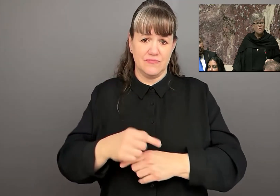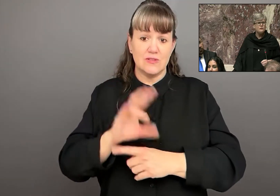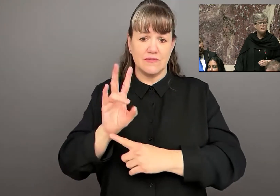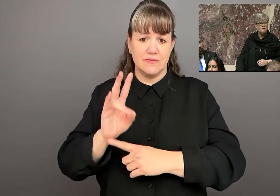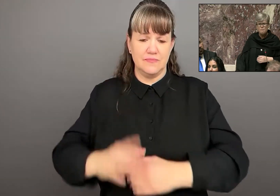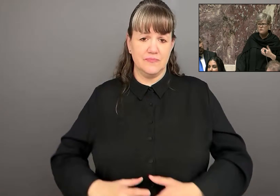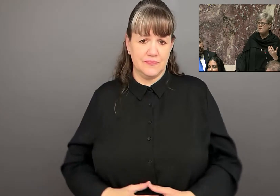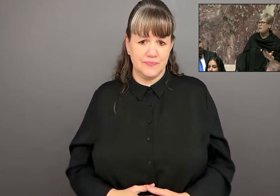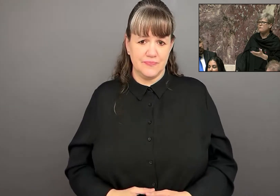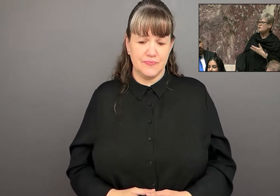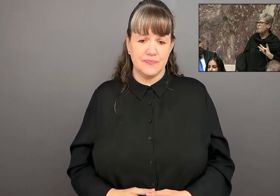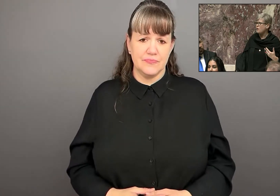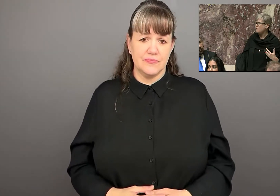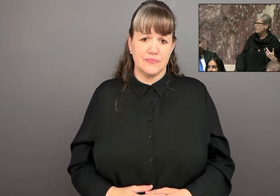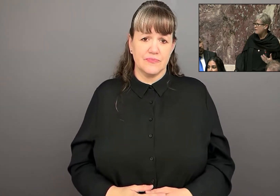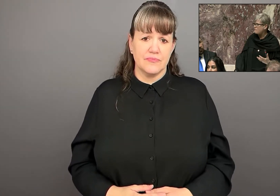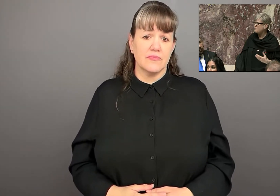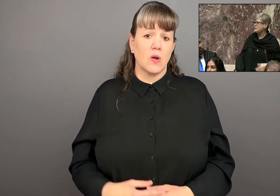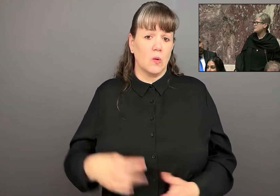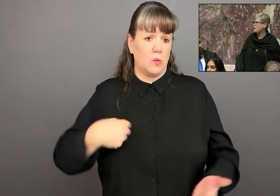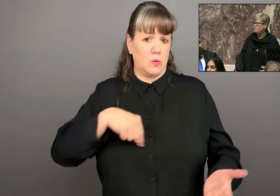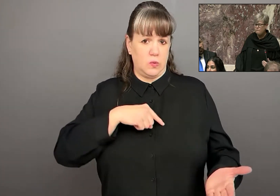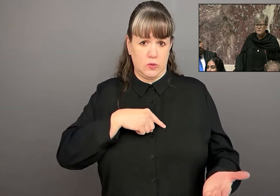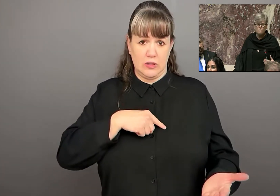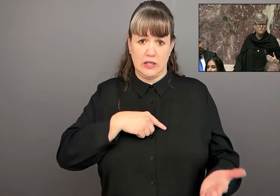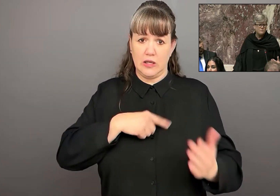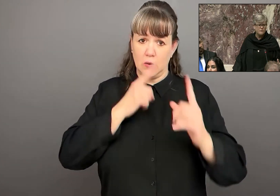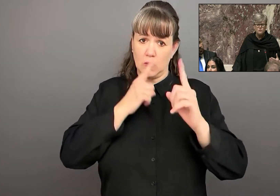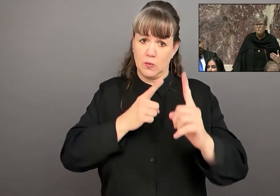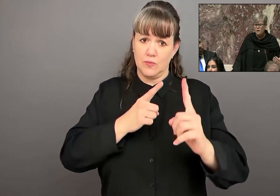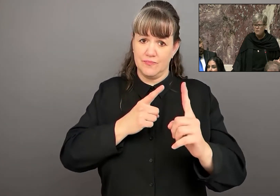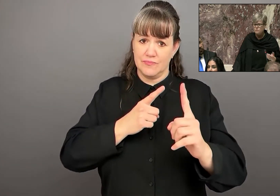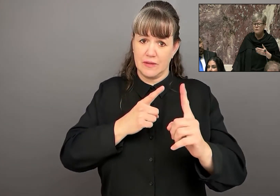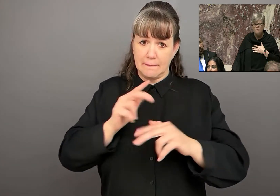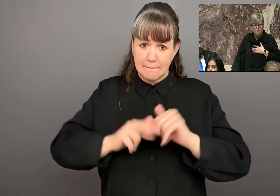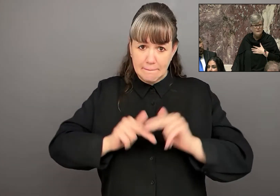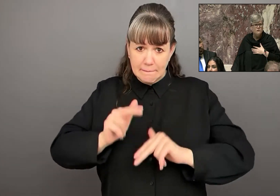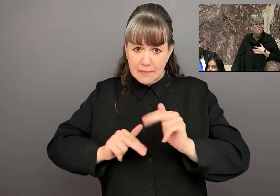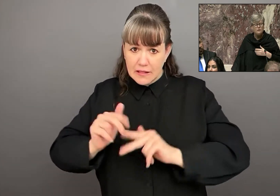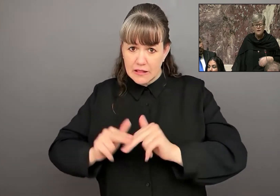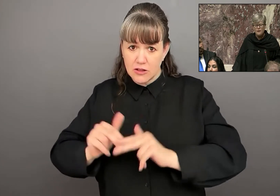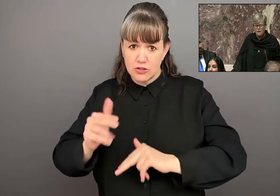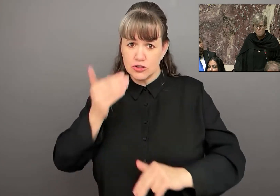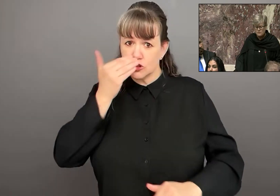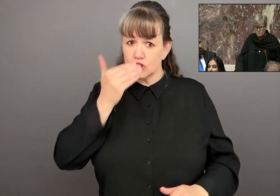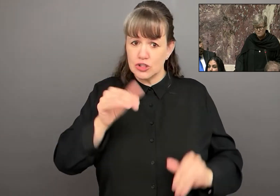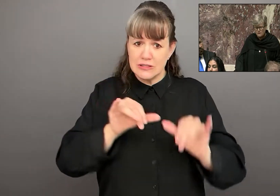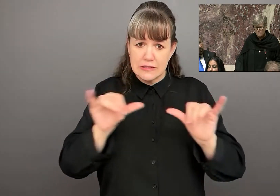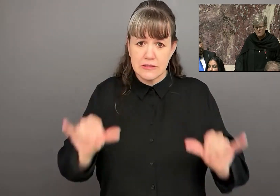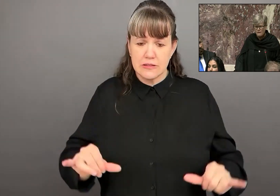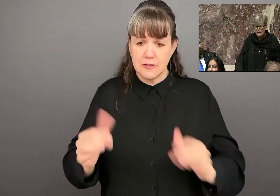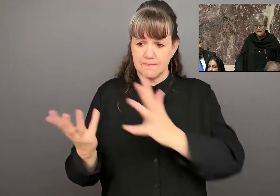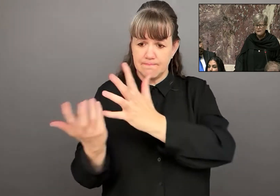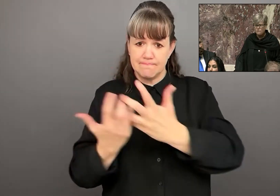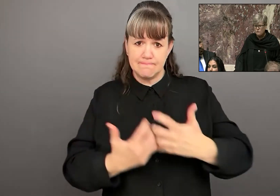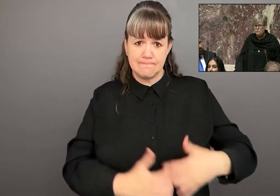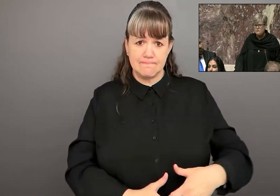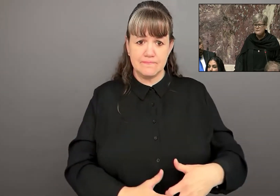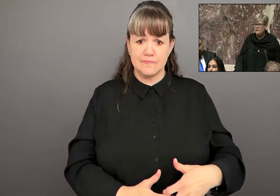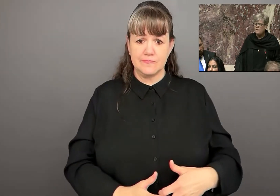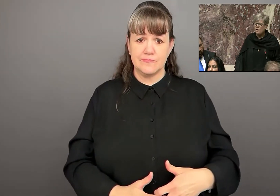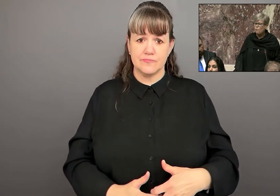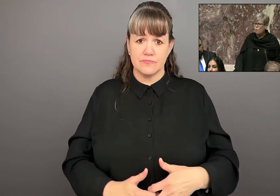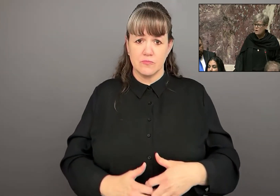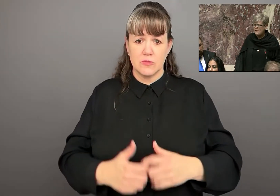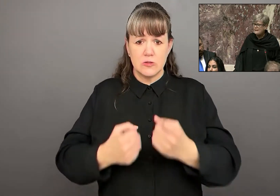and acknowledges that mental health is part of everybody's health, physical, spiritual, cultural, mental. Mr. Speaker, that